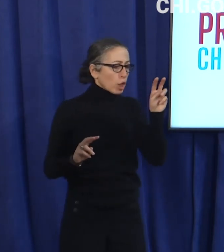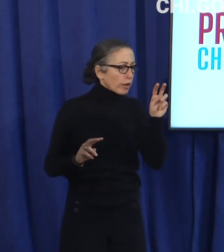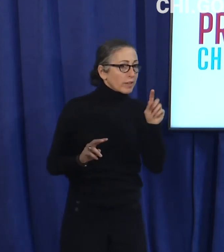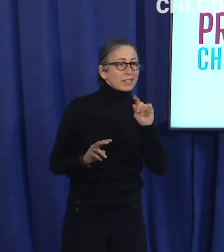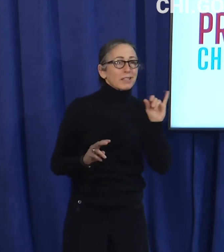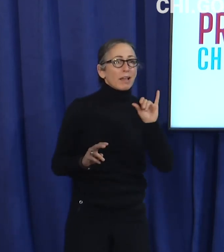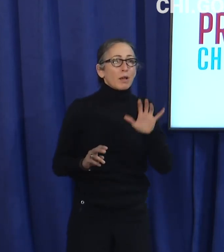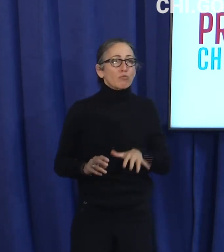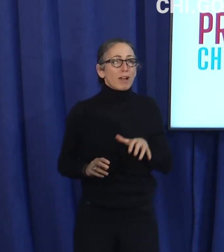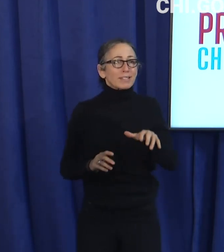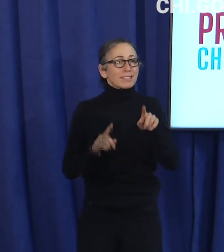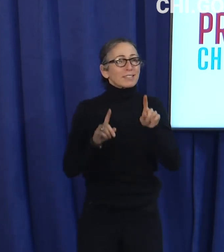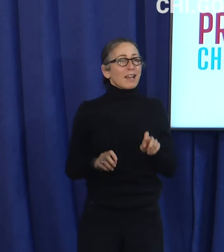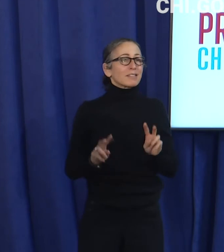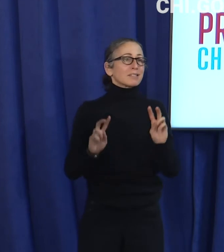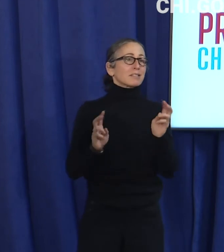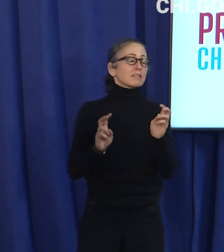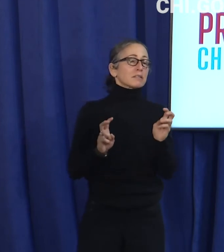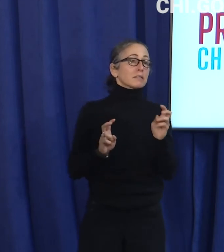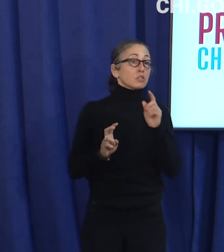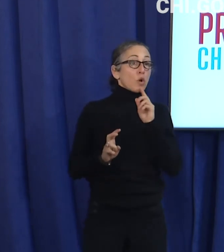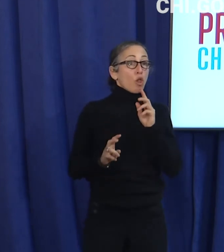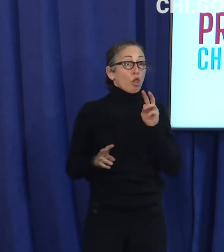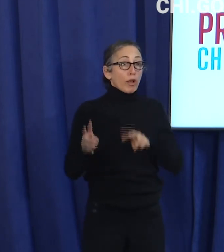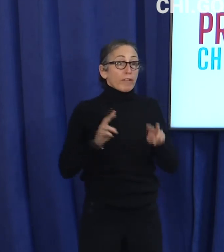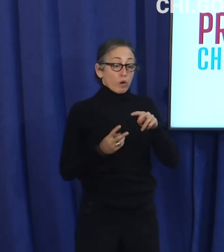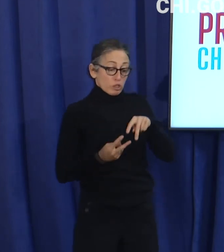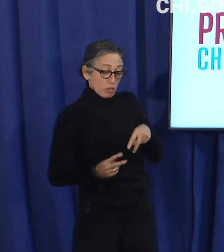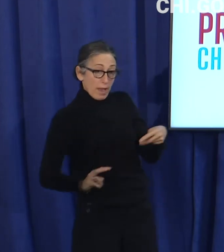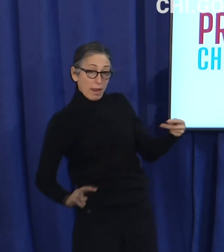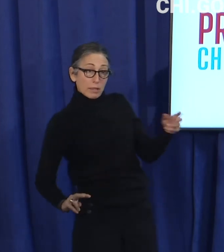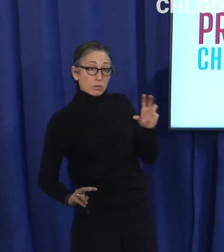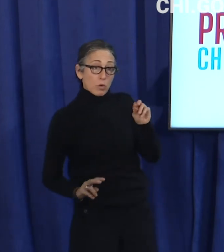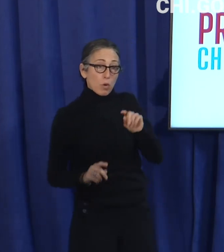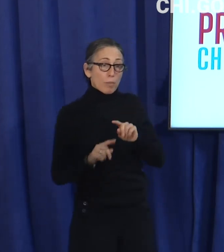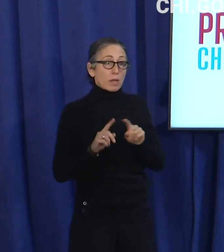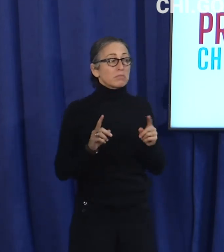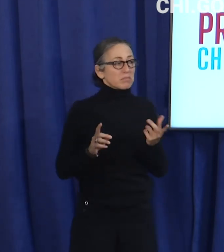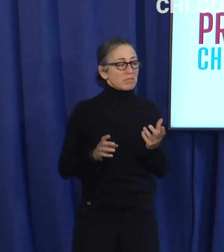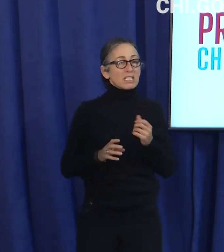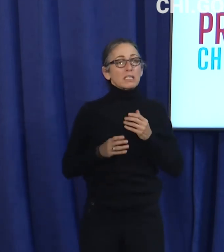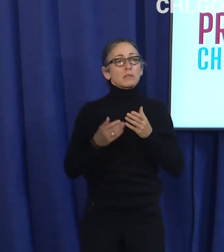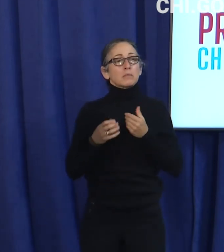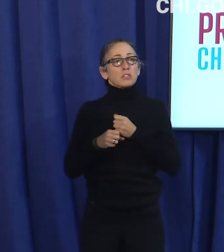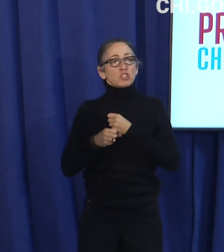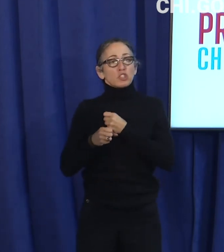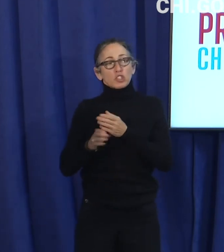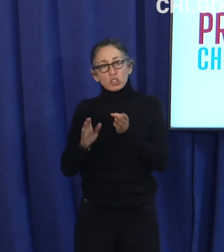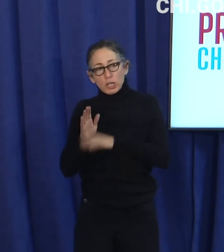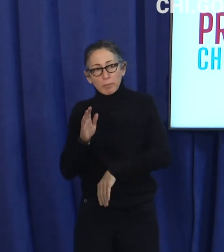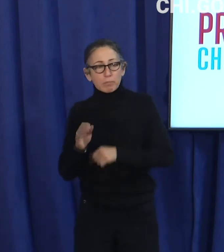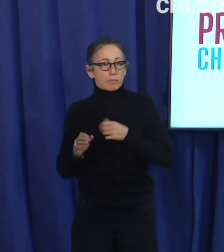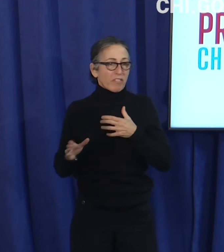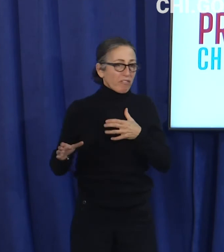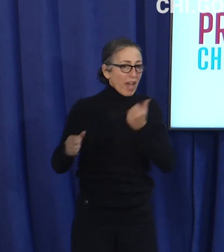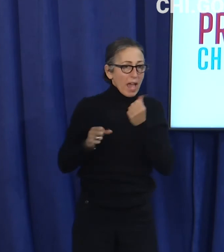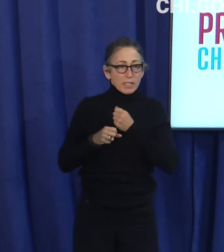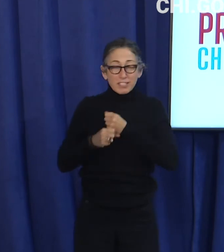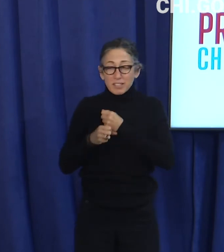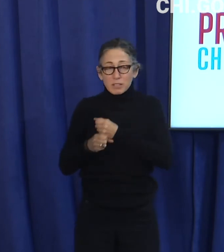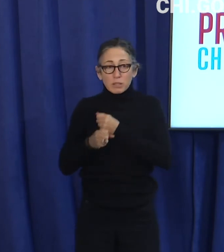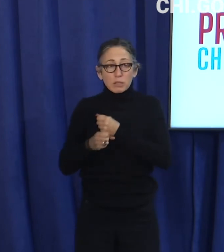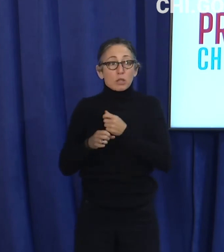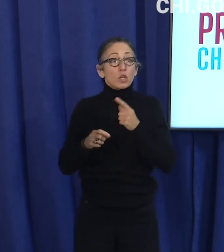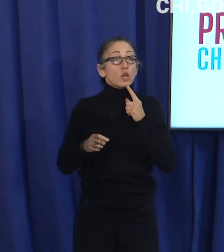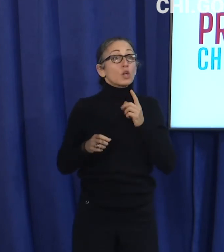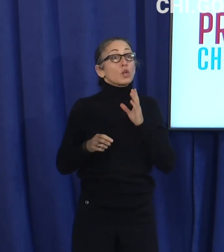pregnancy test or something in terms of not looking for genetic material. They're able to be made more cheaply. They're able to be done faster. You lose just a little